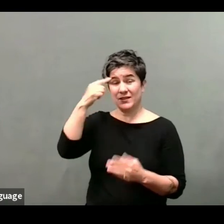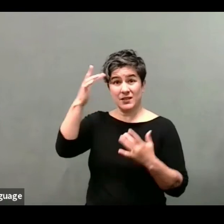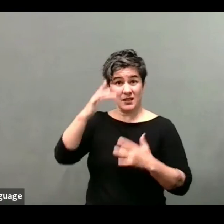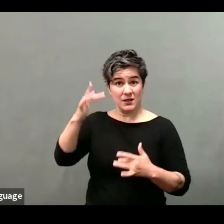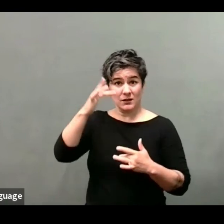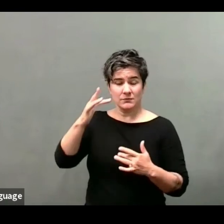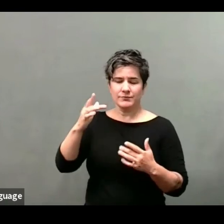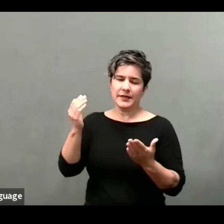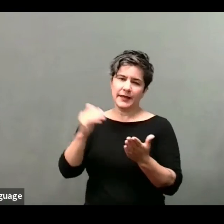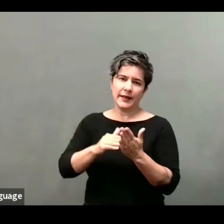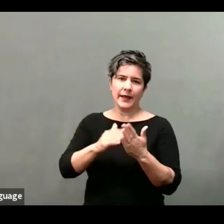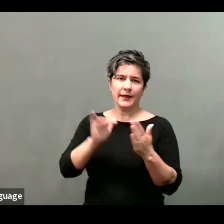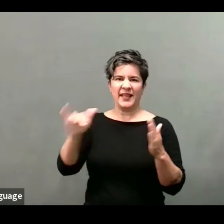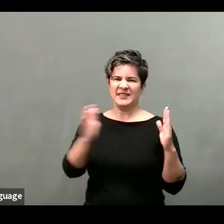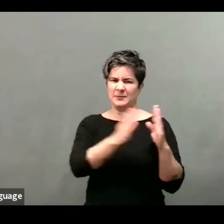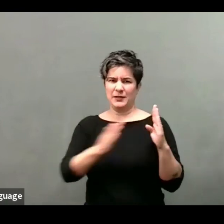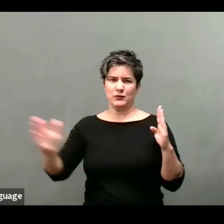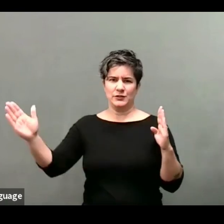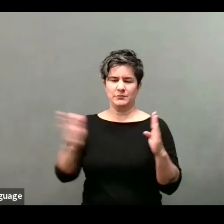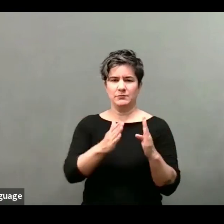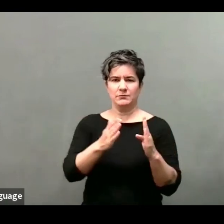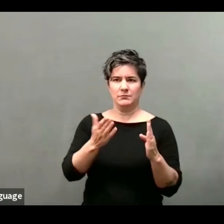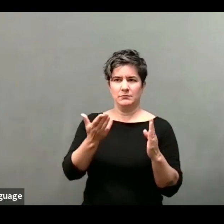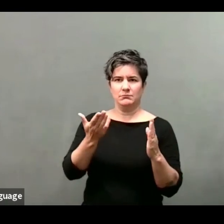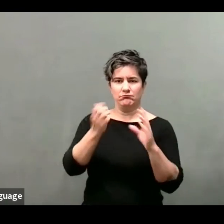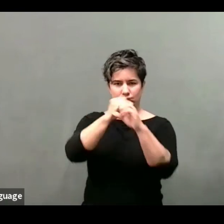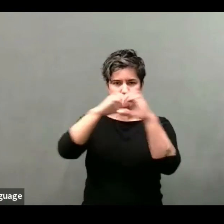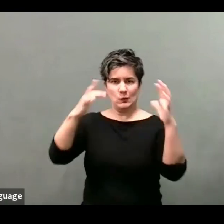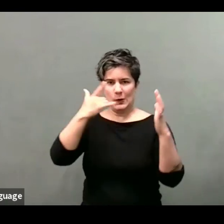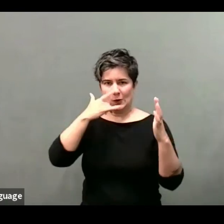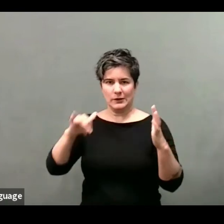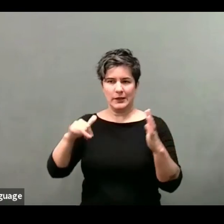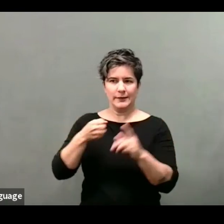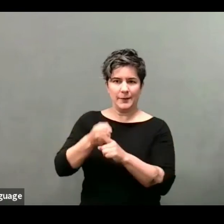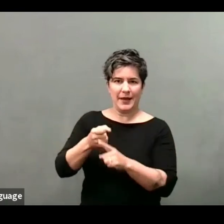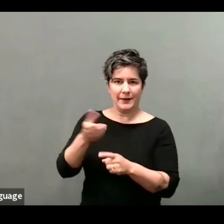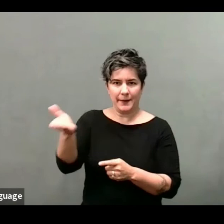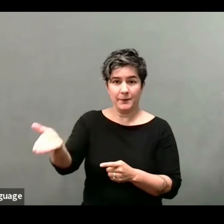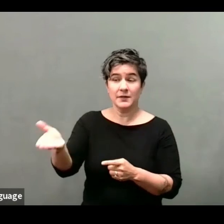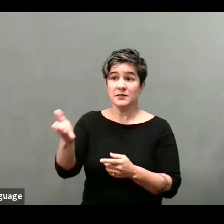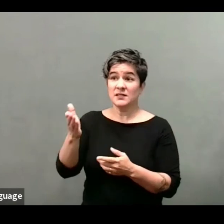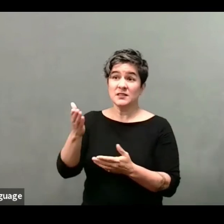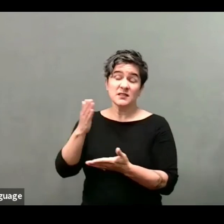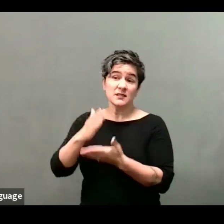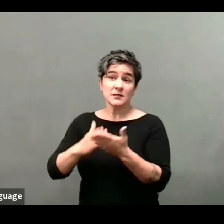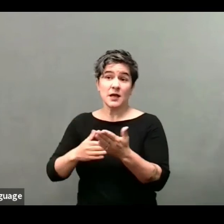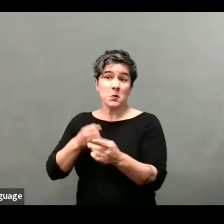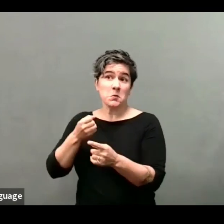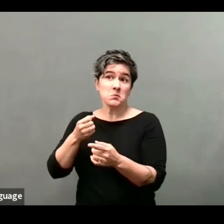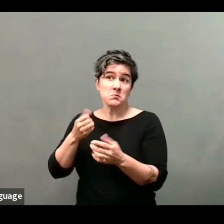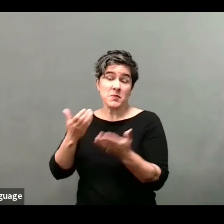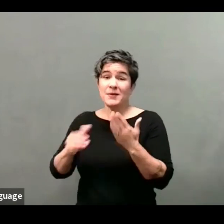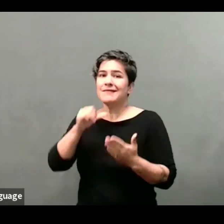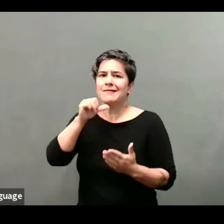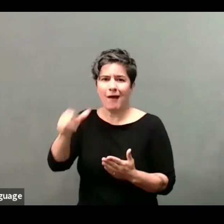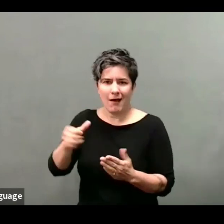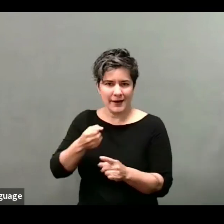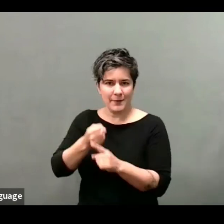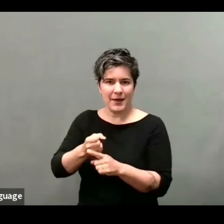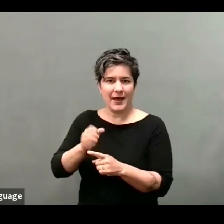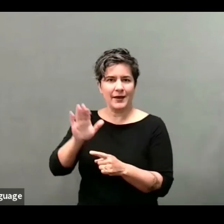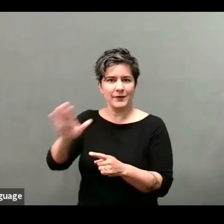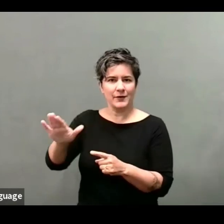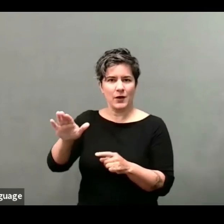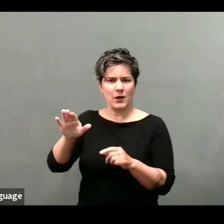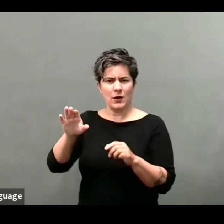spectrum of mental illnesses, and some wouldn't impact someone's ability to understand what this